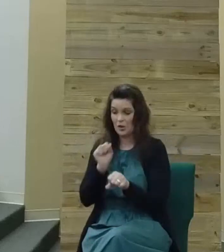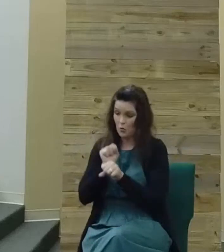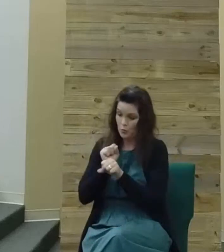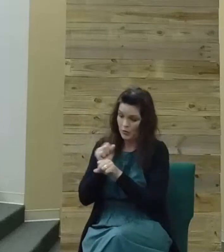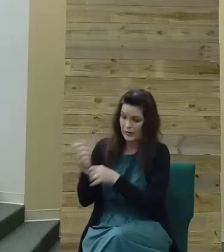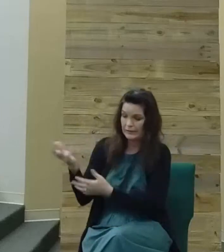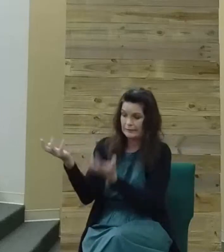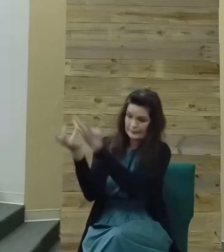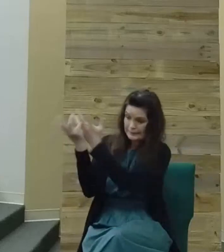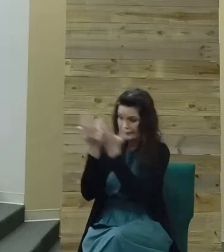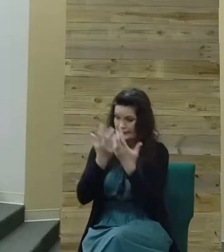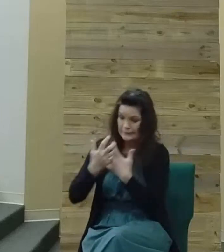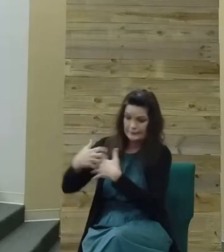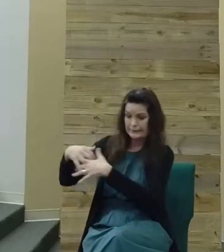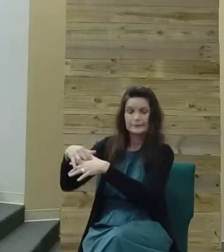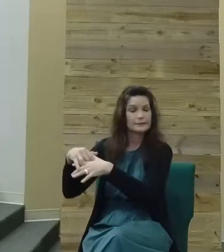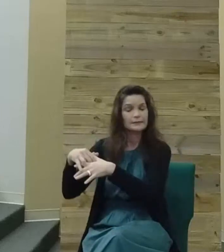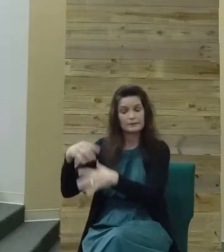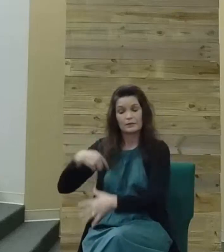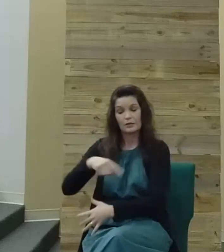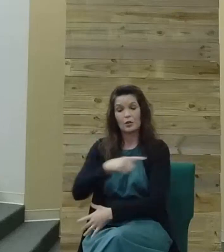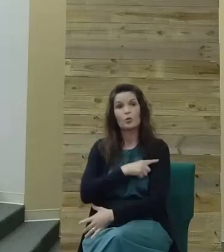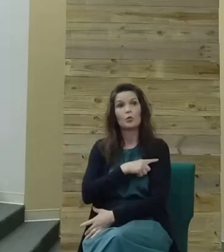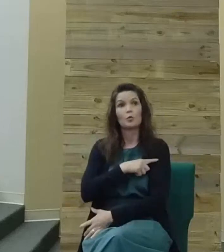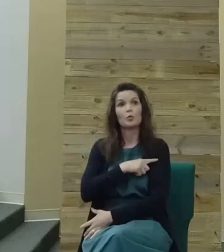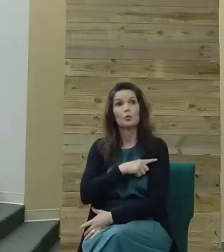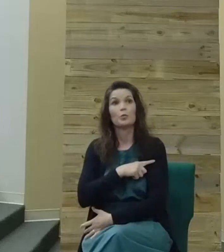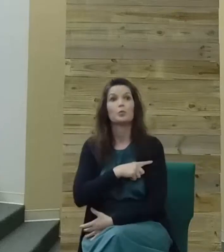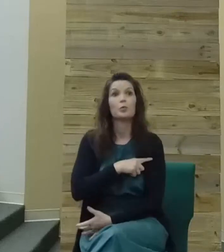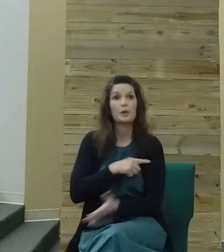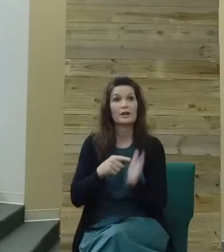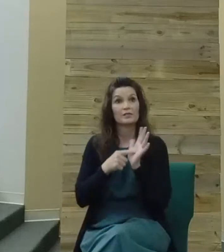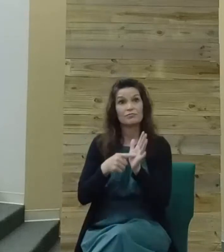Working together with him, we also appeal to you: